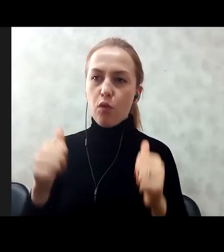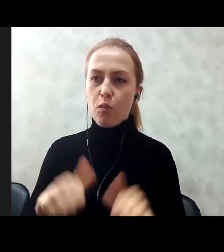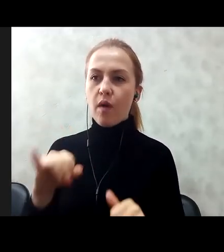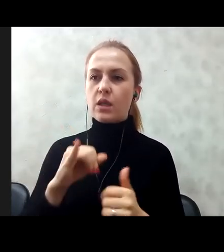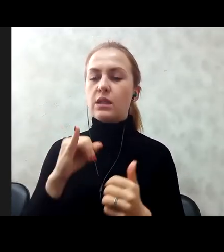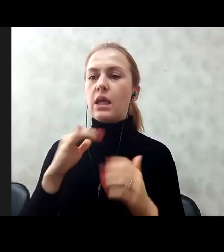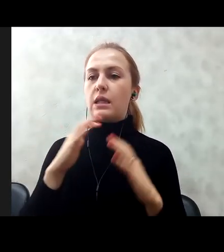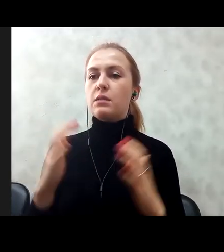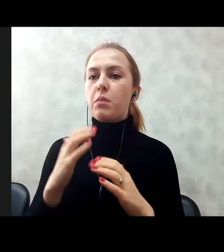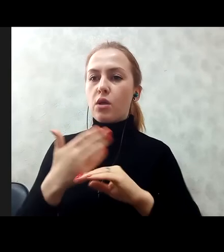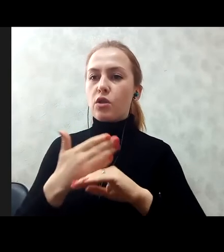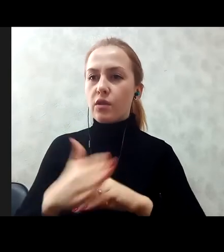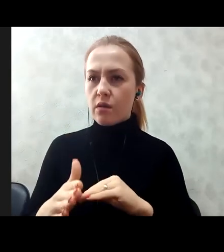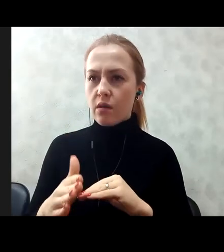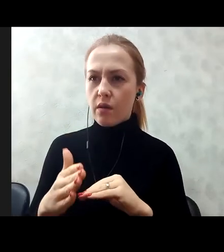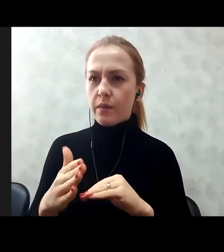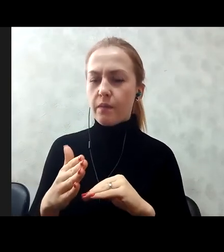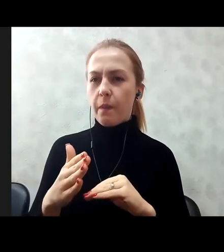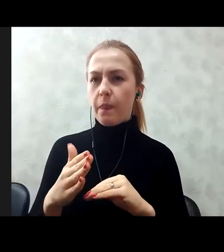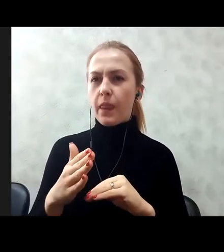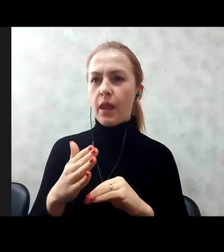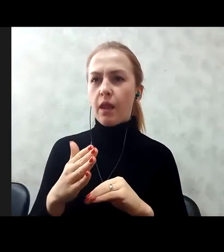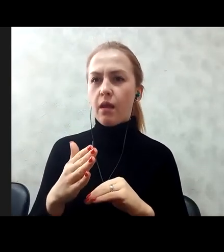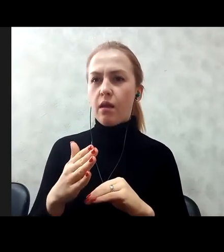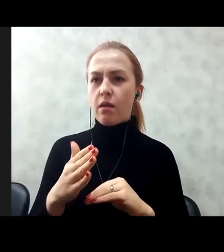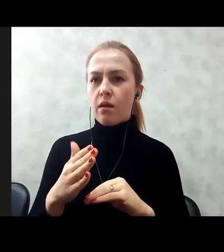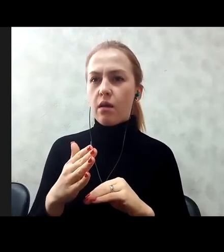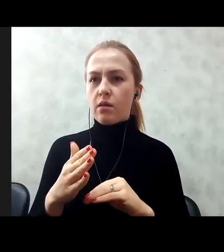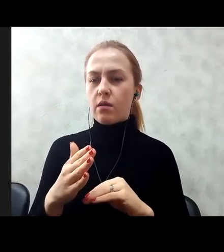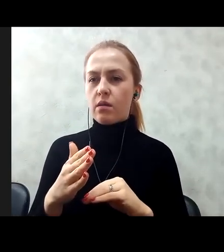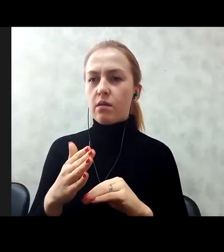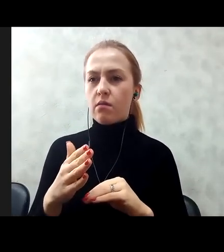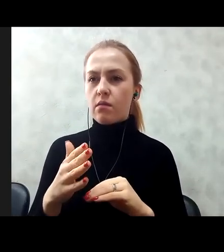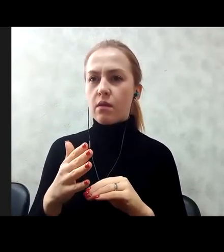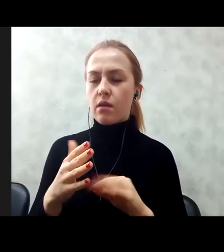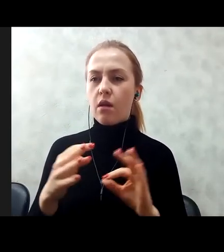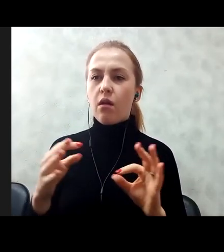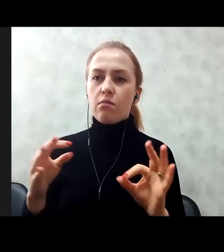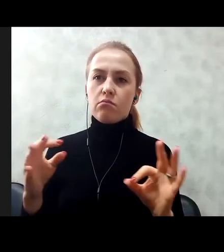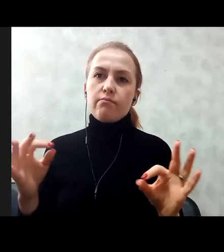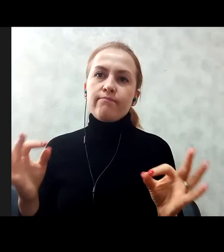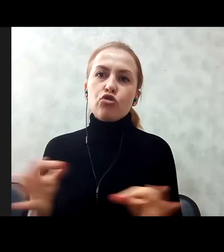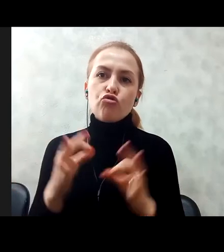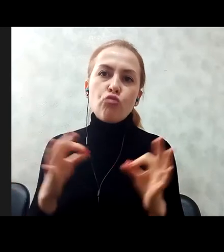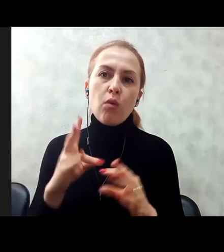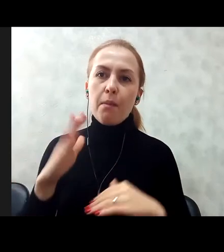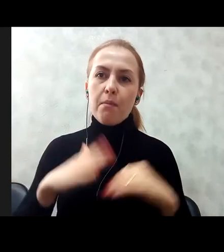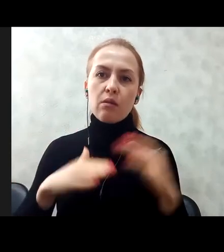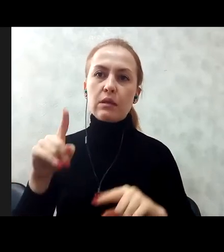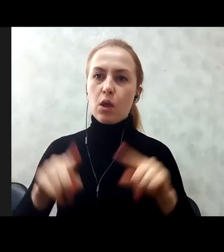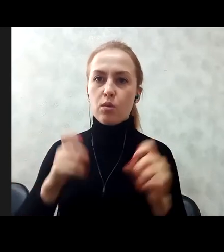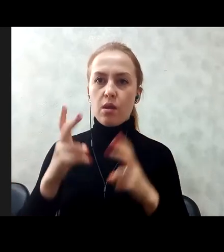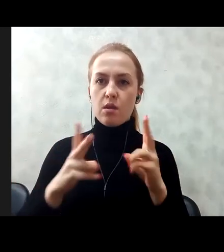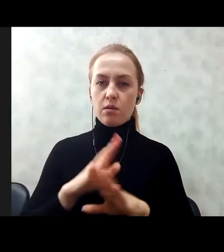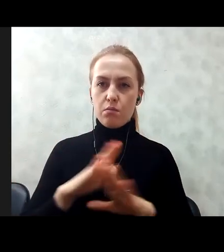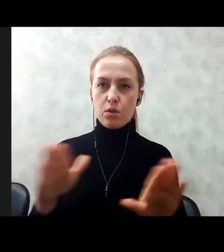if it is still based on the quotas and political principle of their formation, hinders